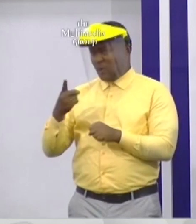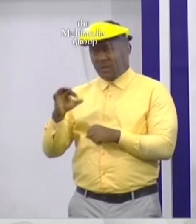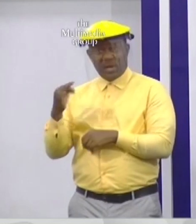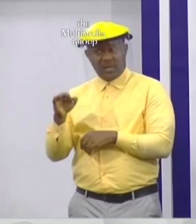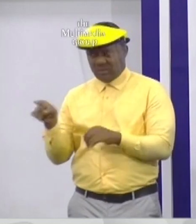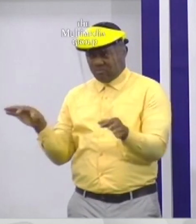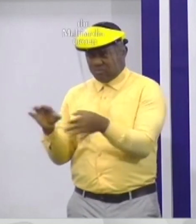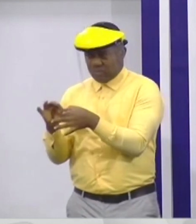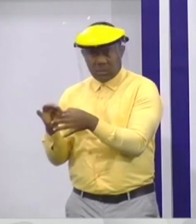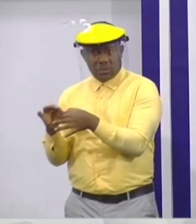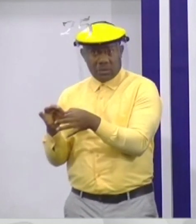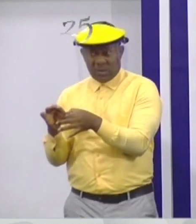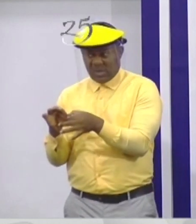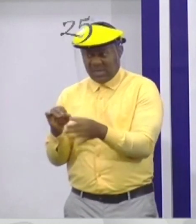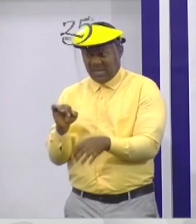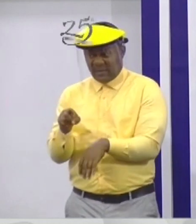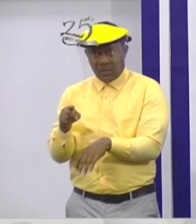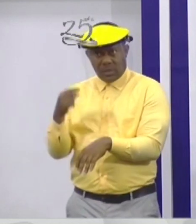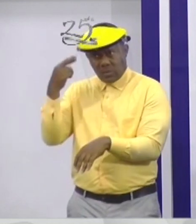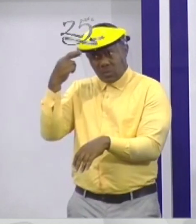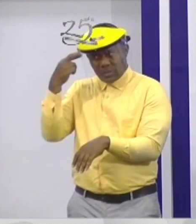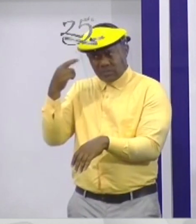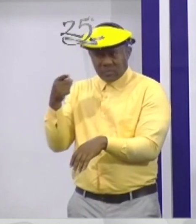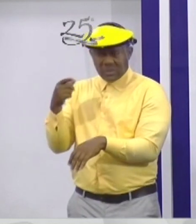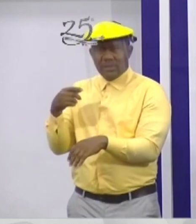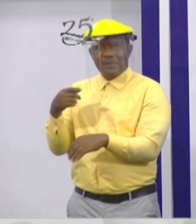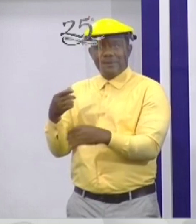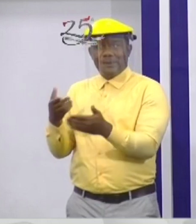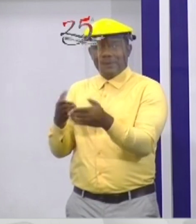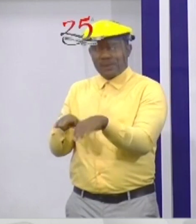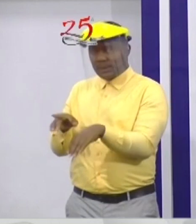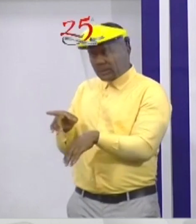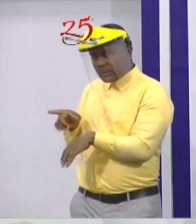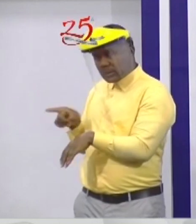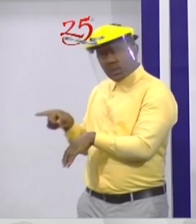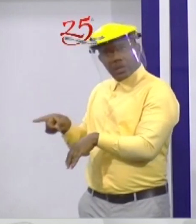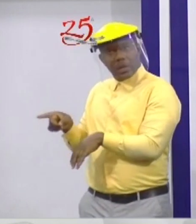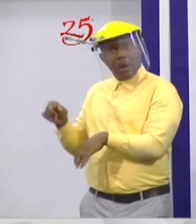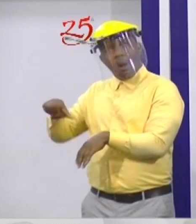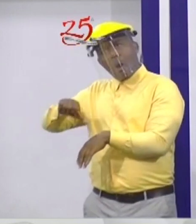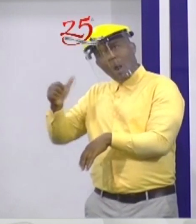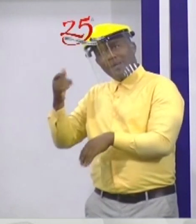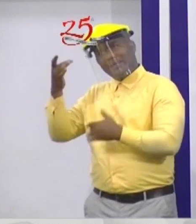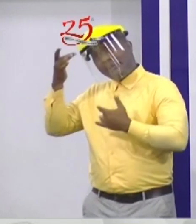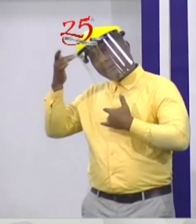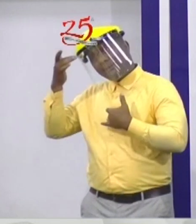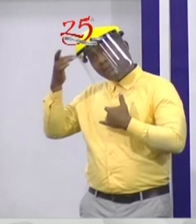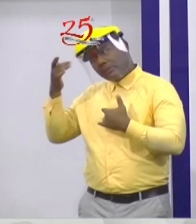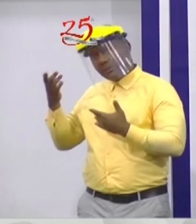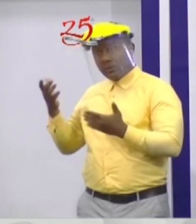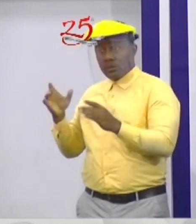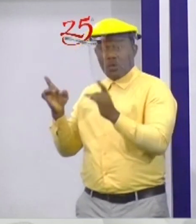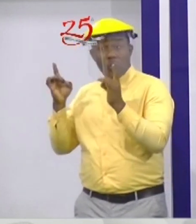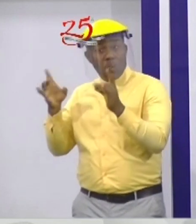COVID-19. Even if the COVID-19 should be the cause of death, the presence of such conditions makes it more risky and then